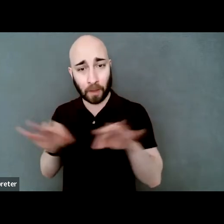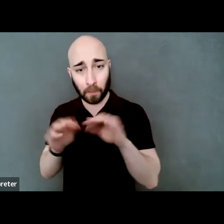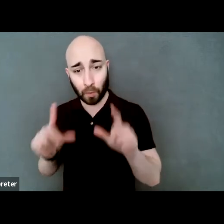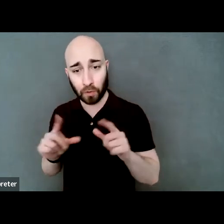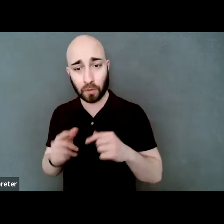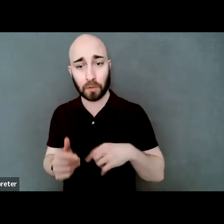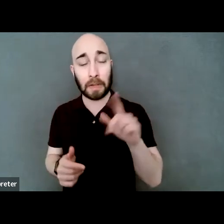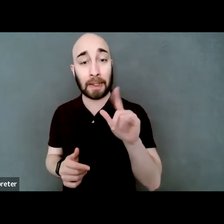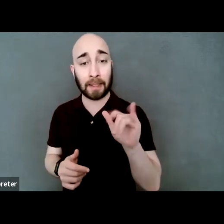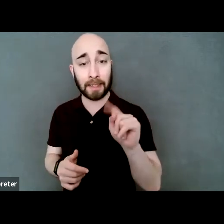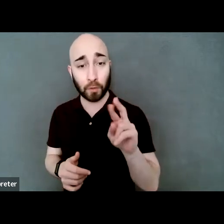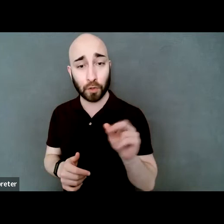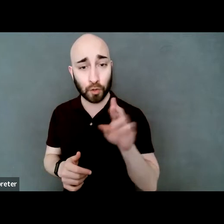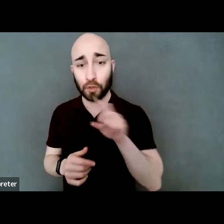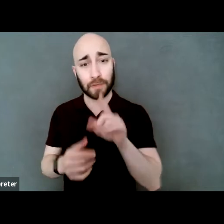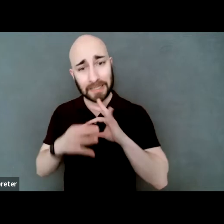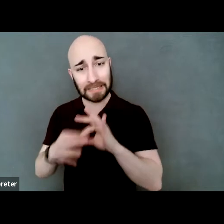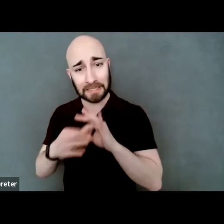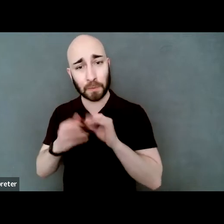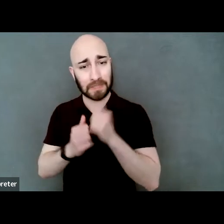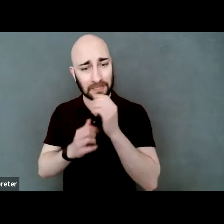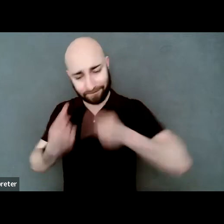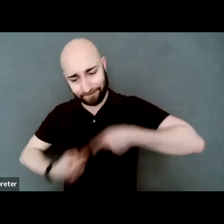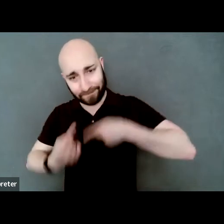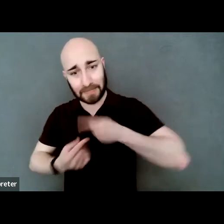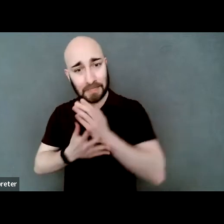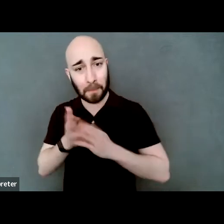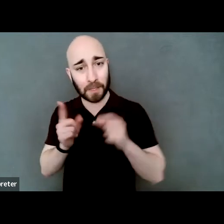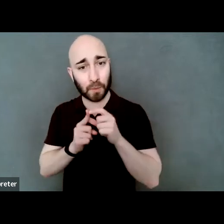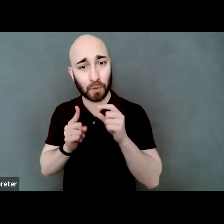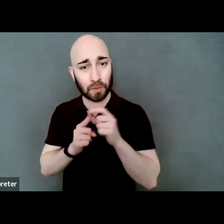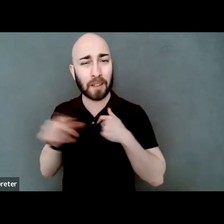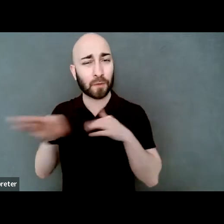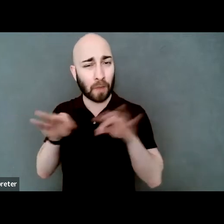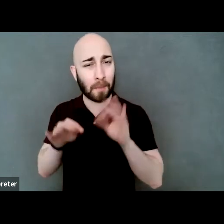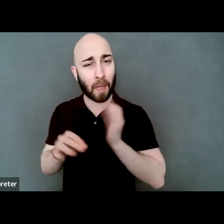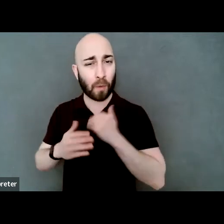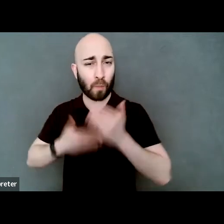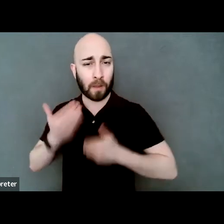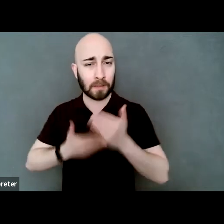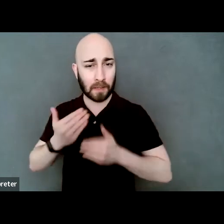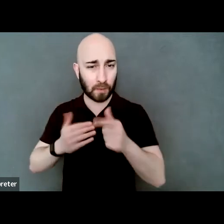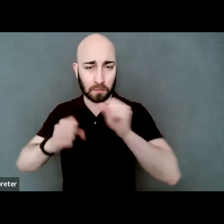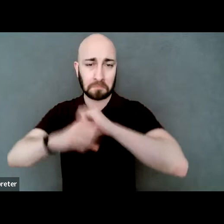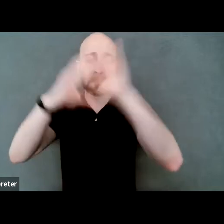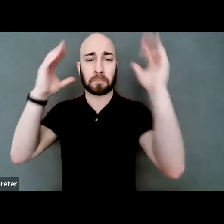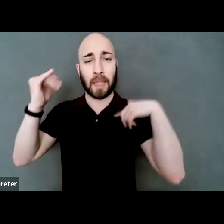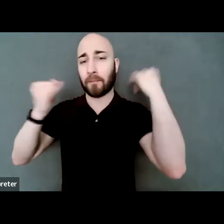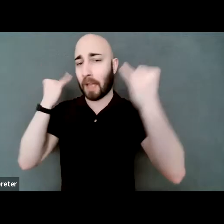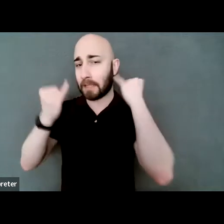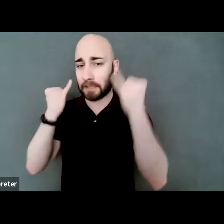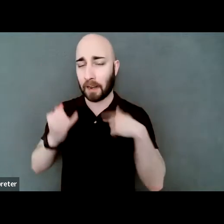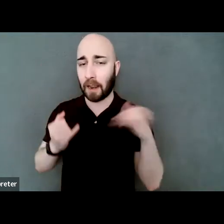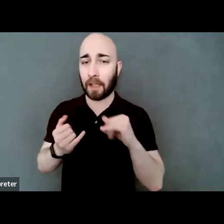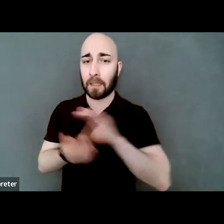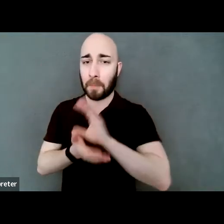own experience, and really grappling with some of these terms. So I'll describe kind of what we did just so you all have an idea as far as like the amount